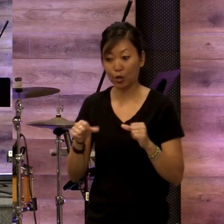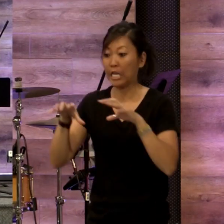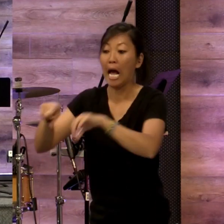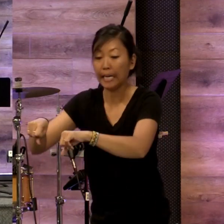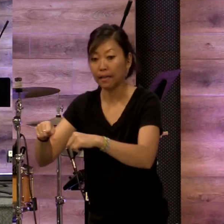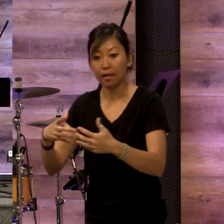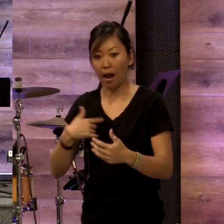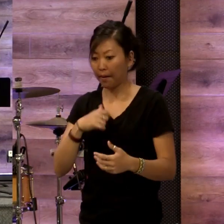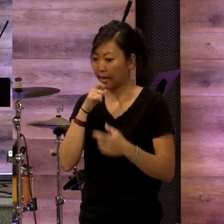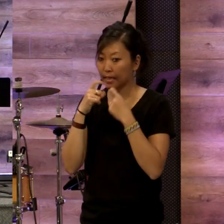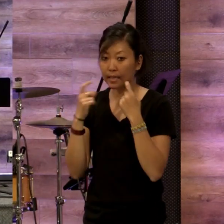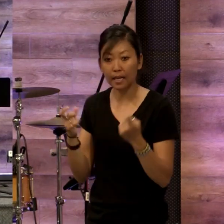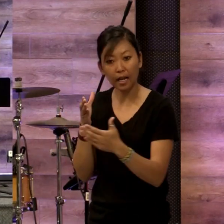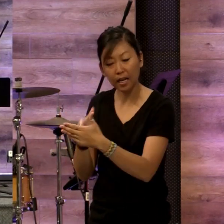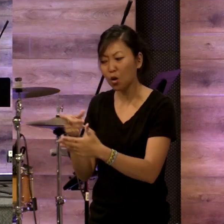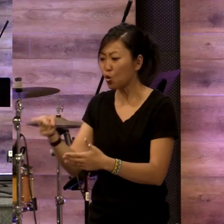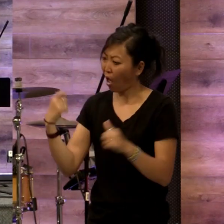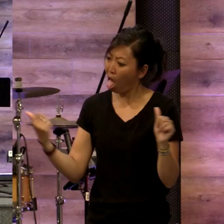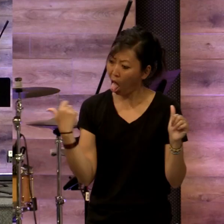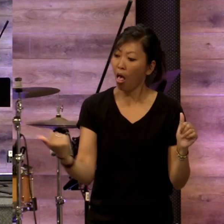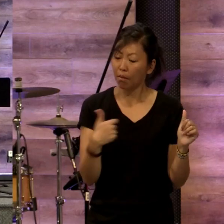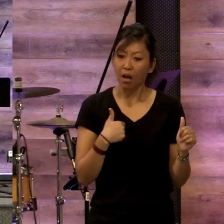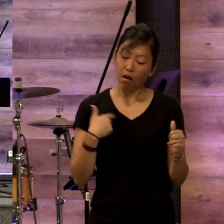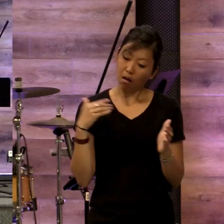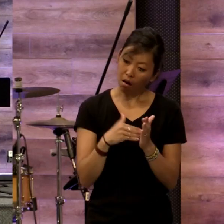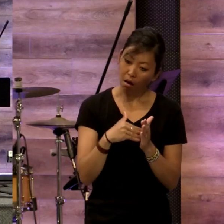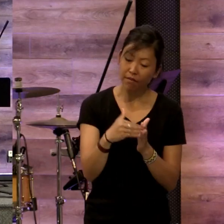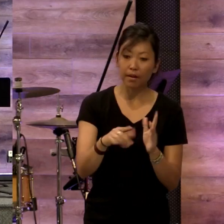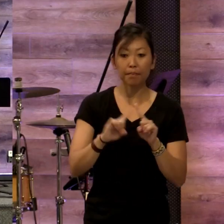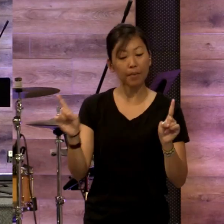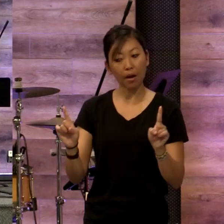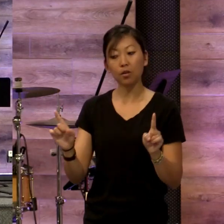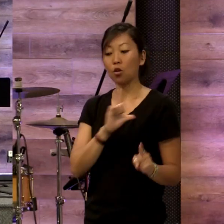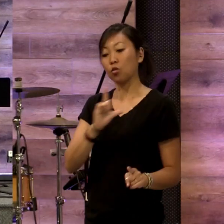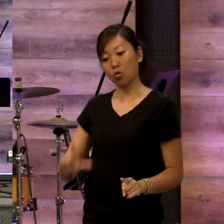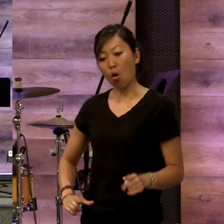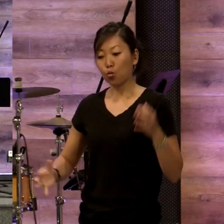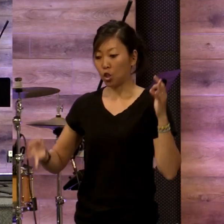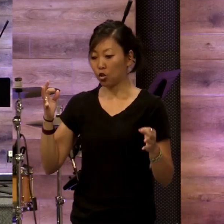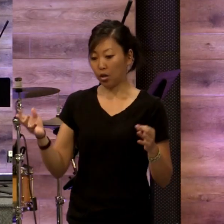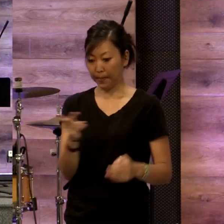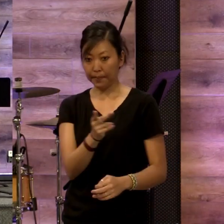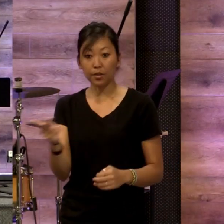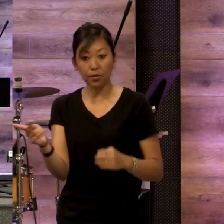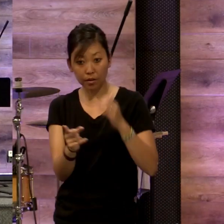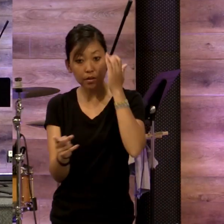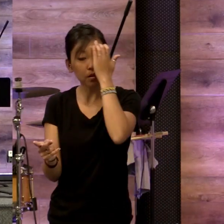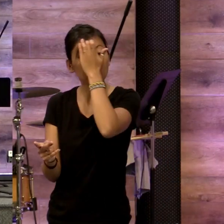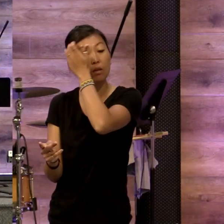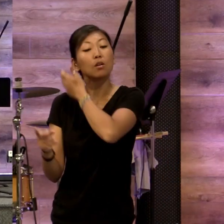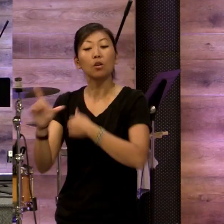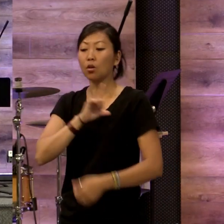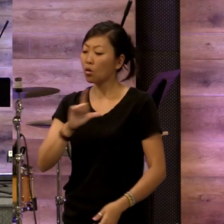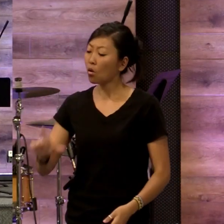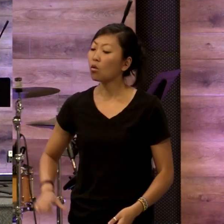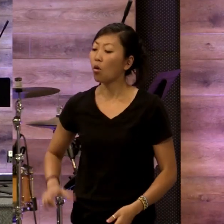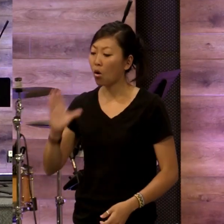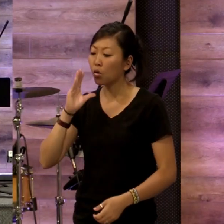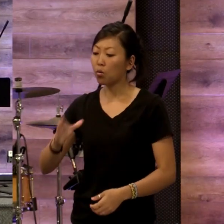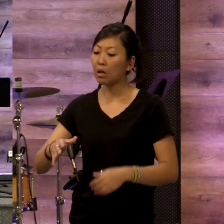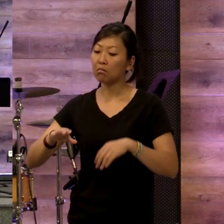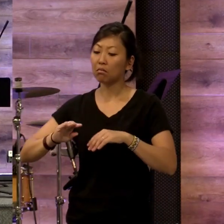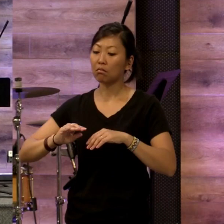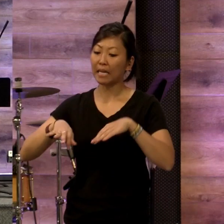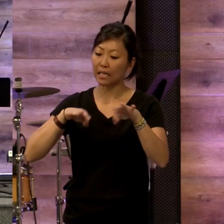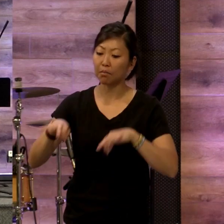sinned against you, though you hunt my life to take it. May the Lord judge between me and you, and may the Lord avenge me against you.